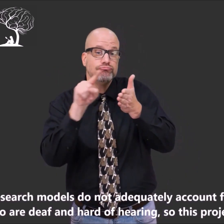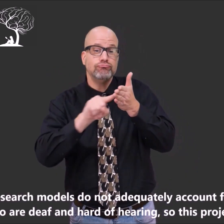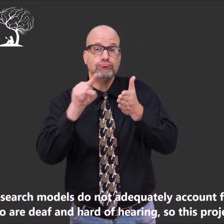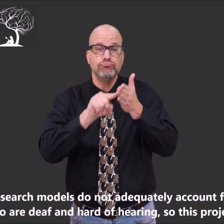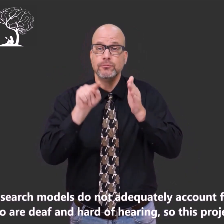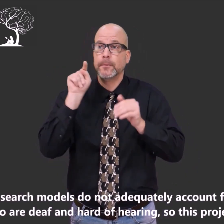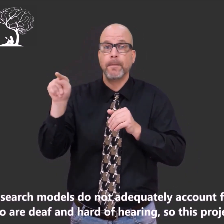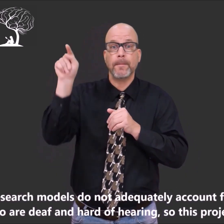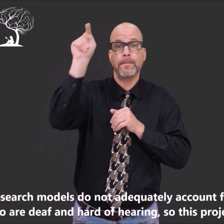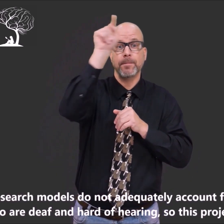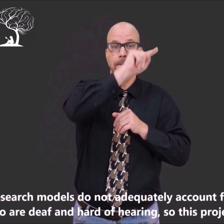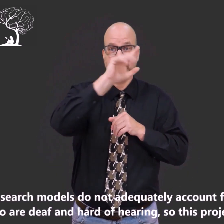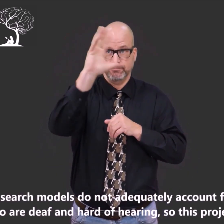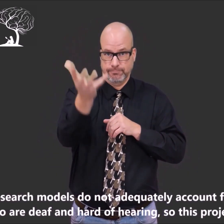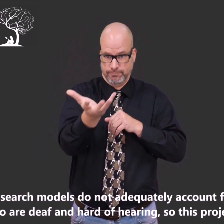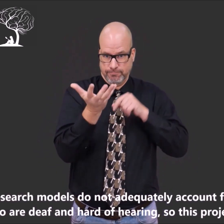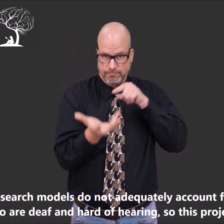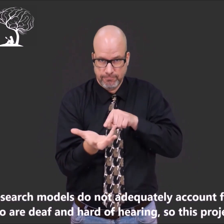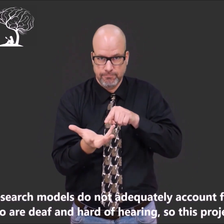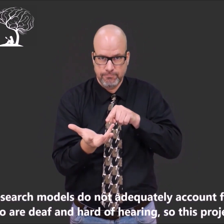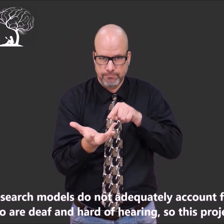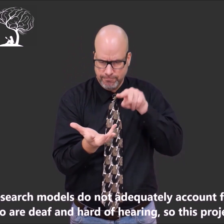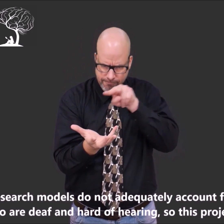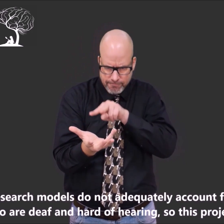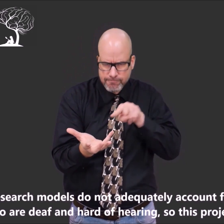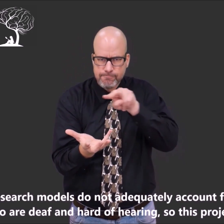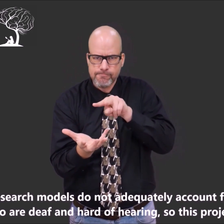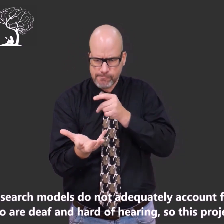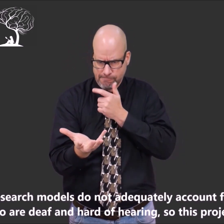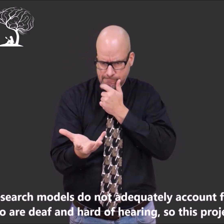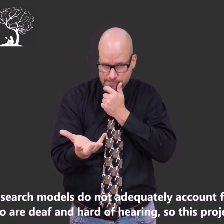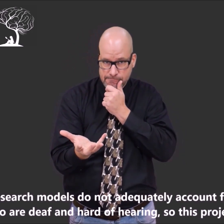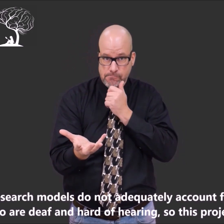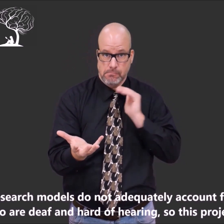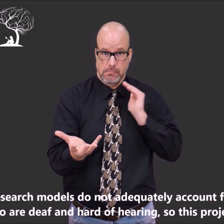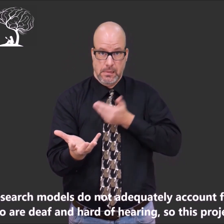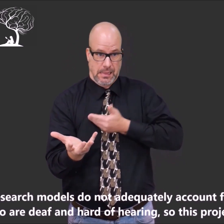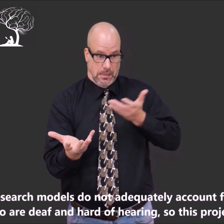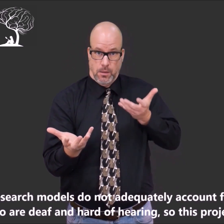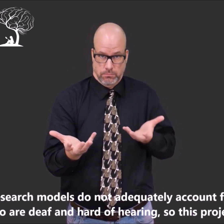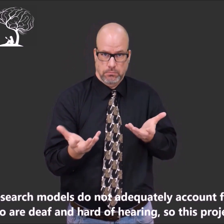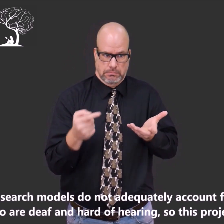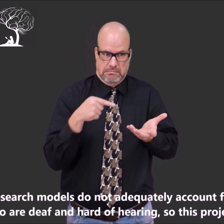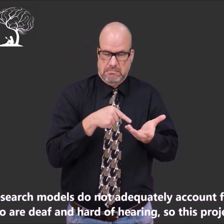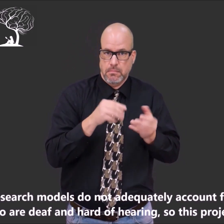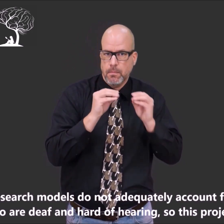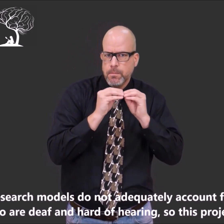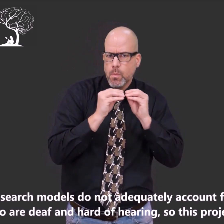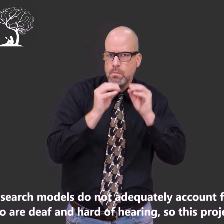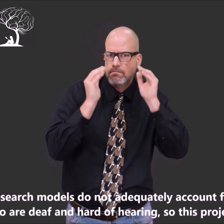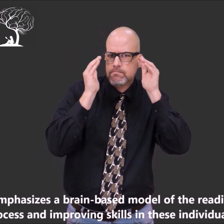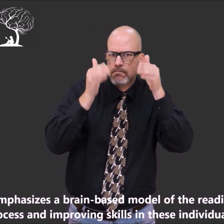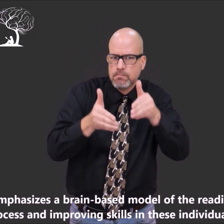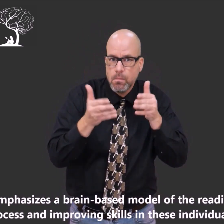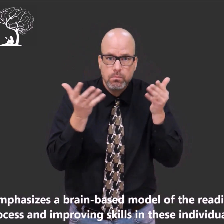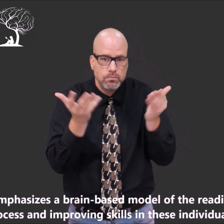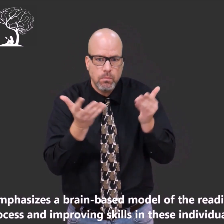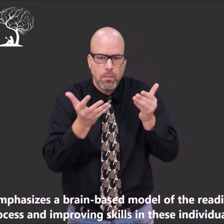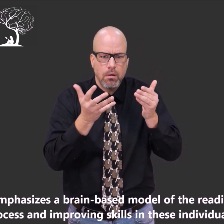Existing research models do not adequately account for children who are deaf and hard of hearing. So this project emphasizes